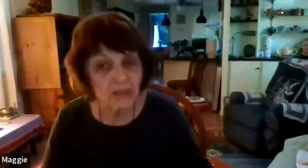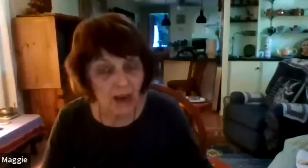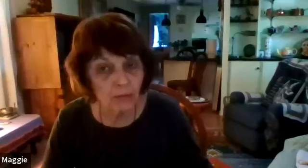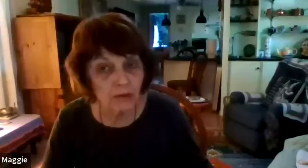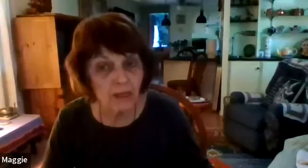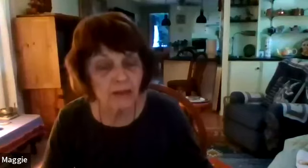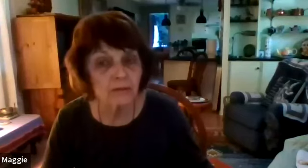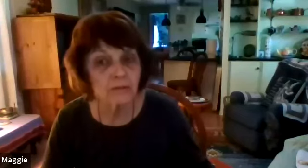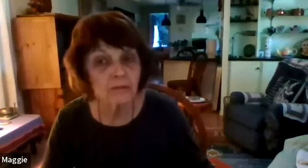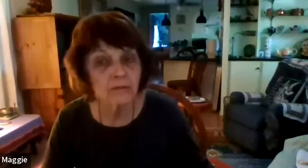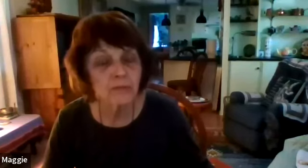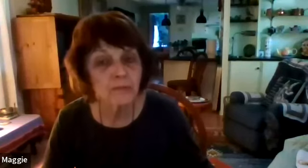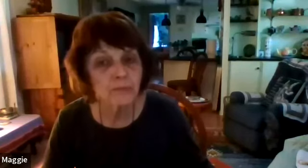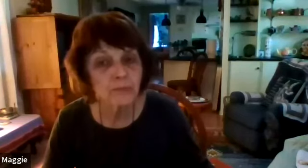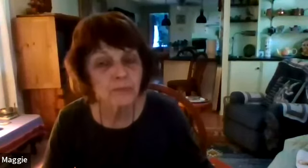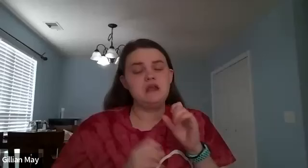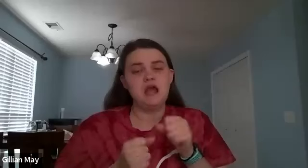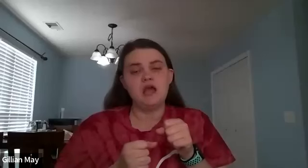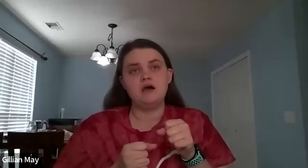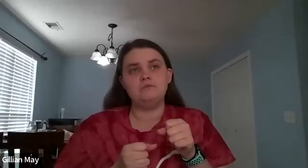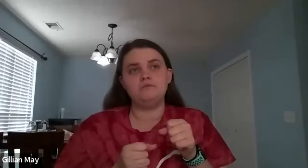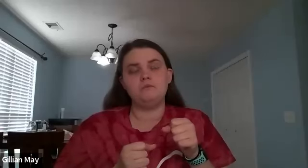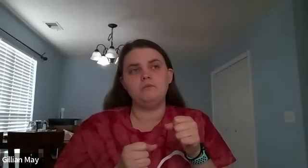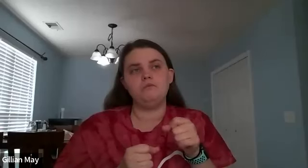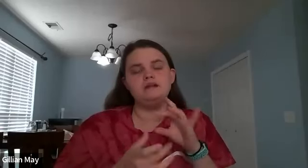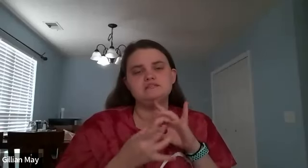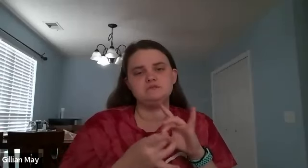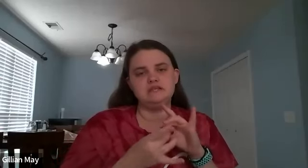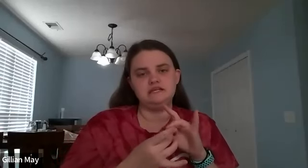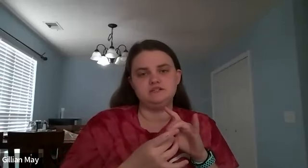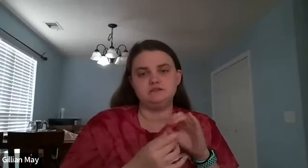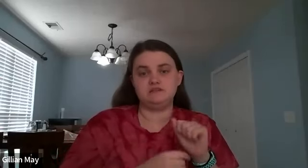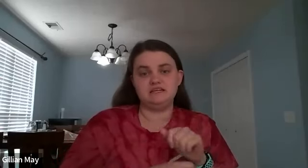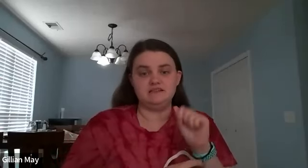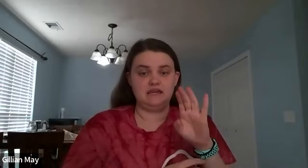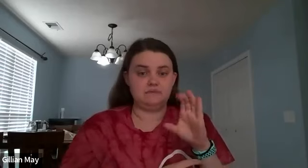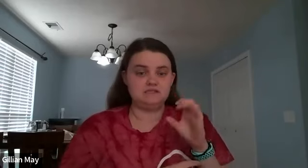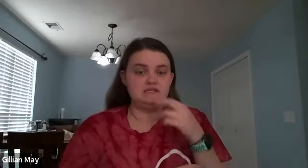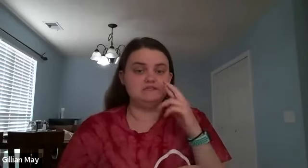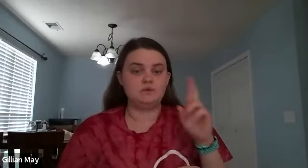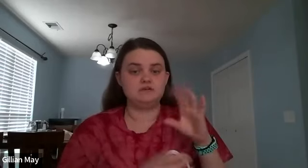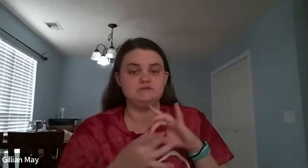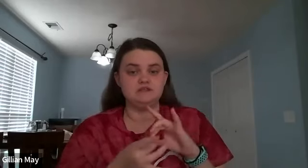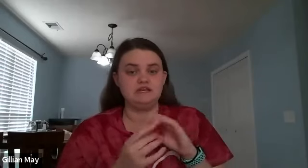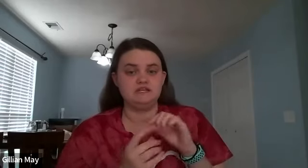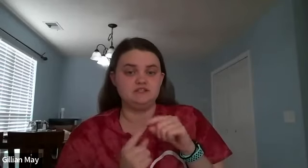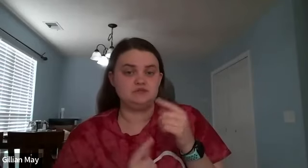now or later? You can, what is it related to? Is it related to like ABCs or is it related